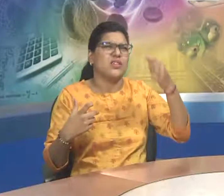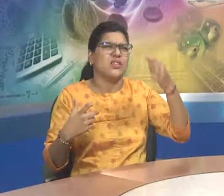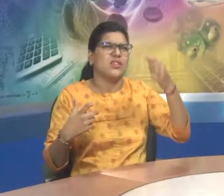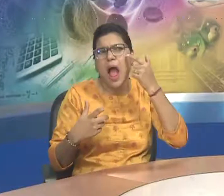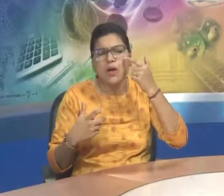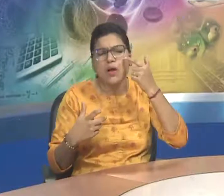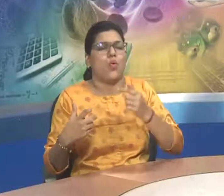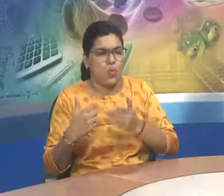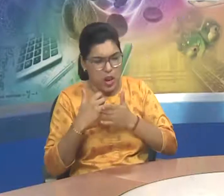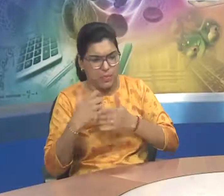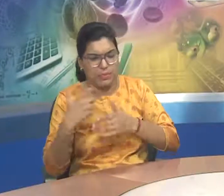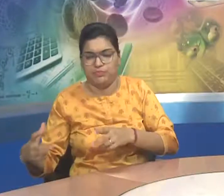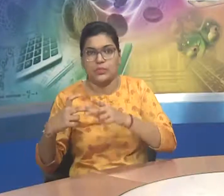for